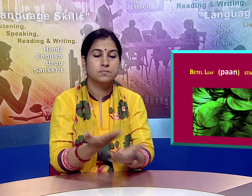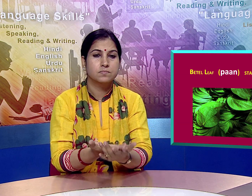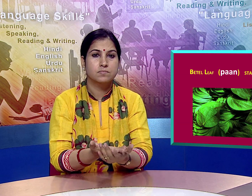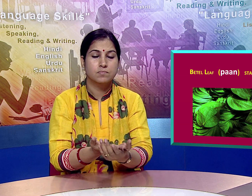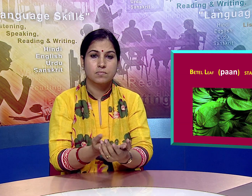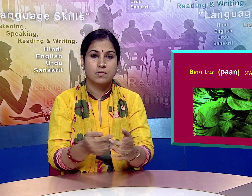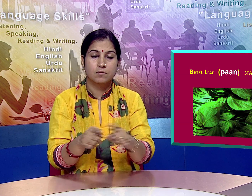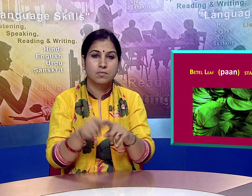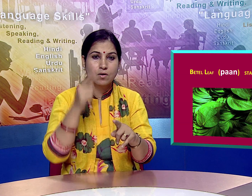apply a paste of onion